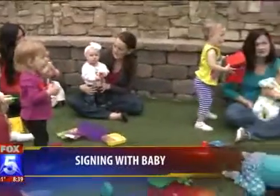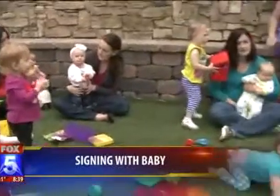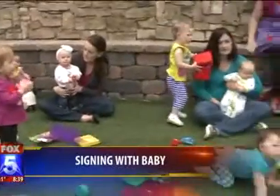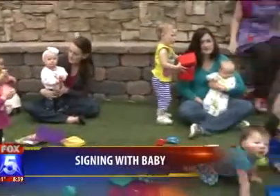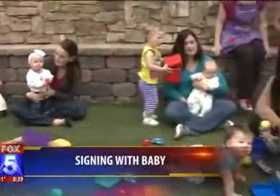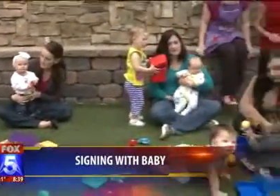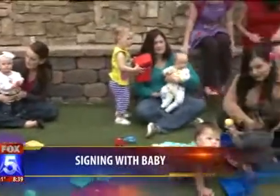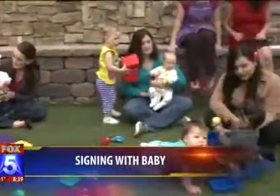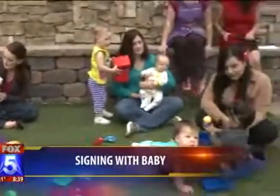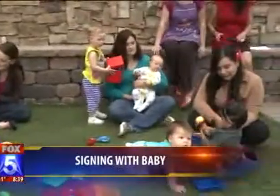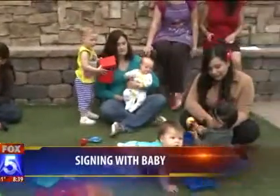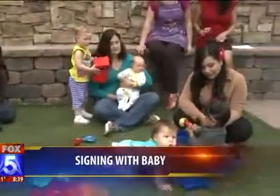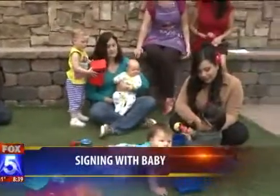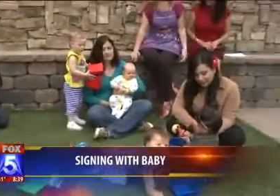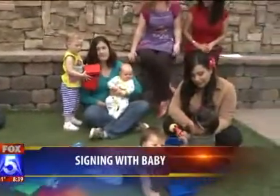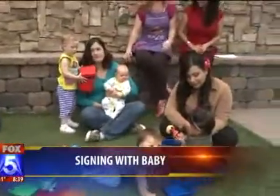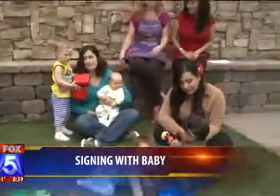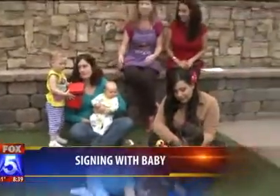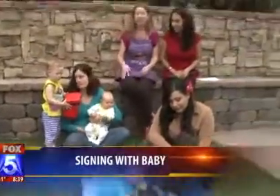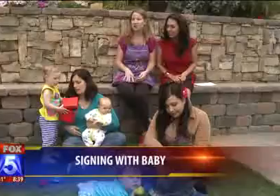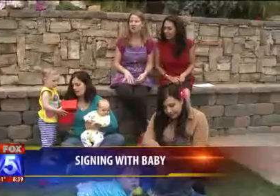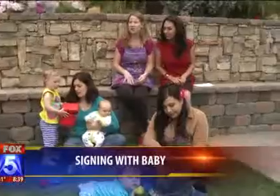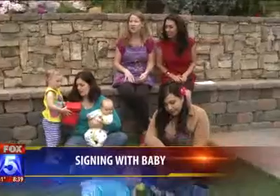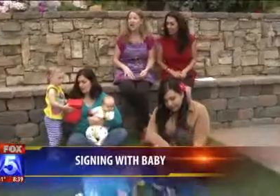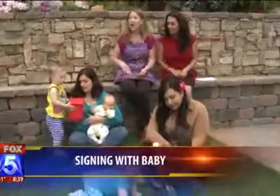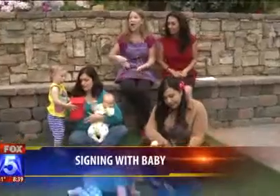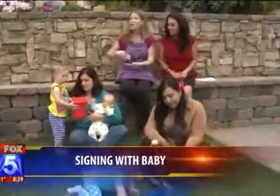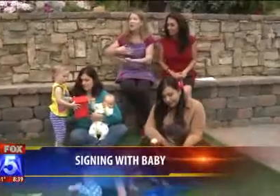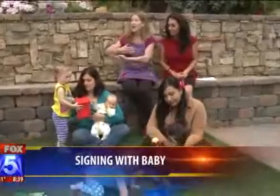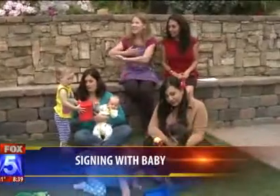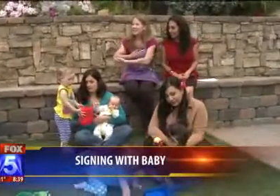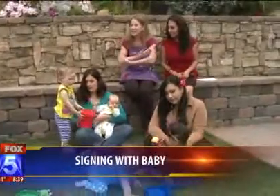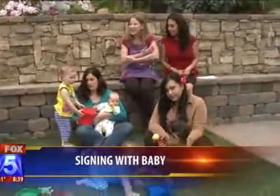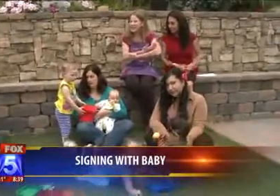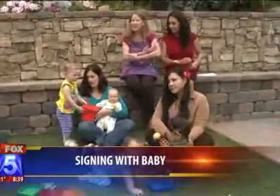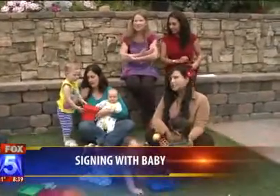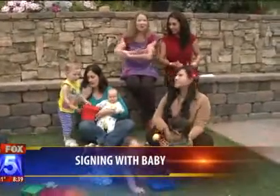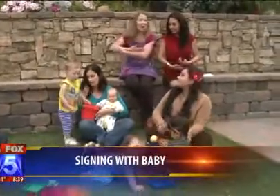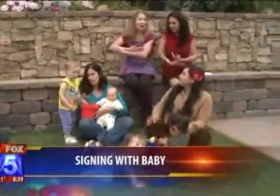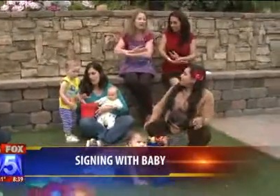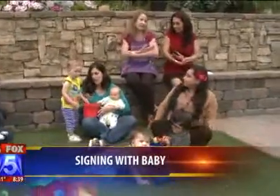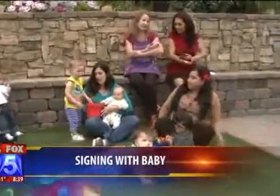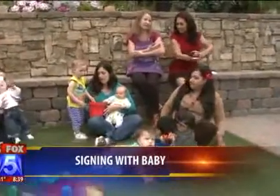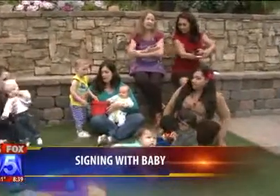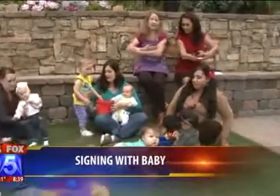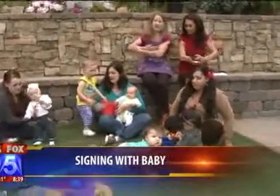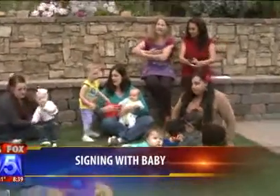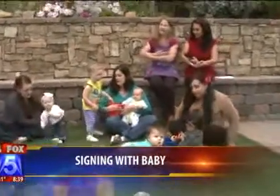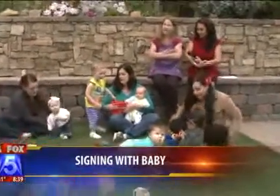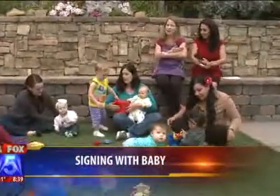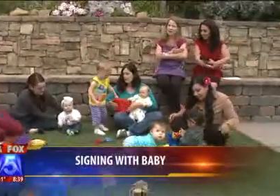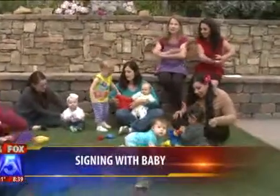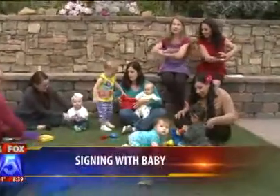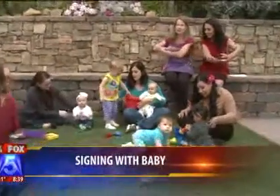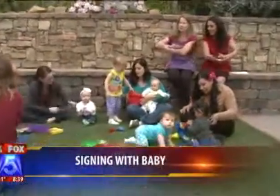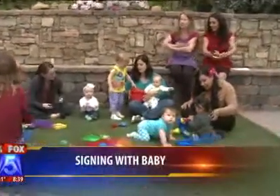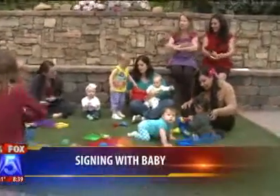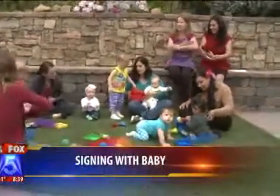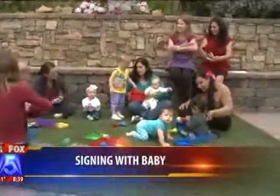I want to show you about 5 signs that are my favorites to start with. Baby. We're all designed to love babies, so babies love